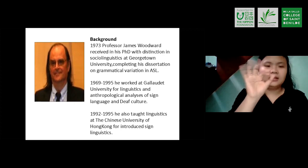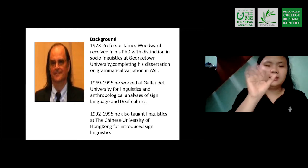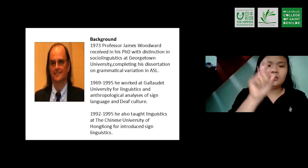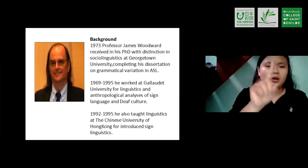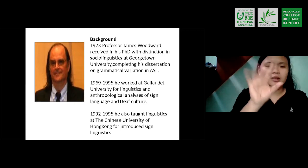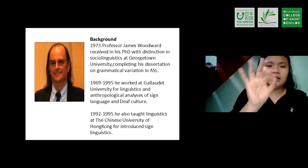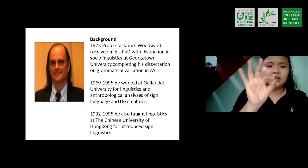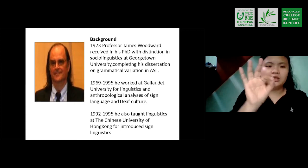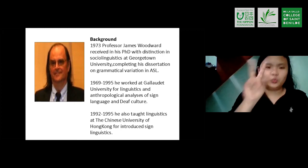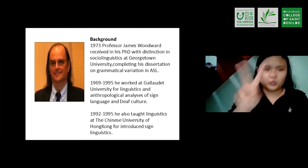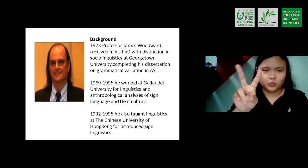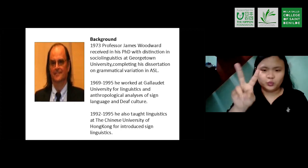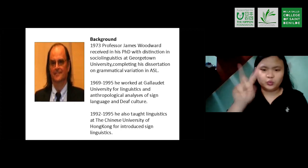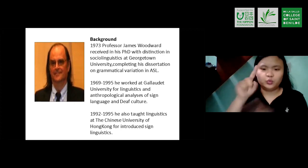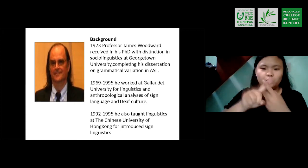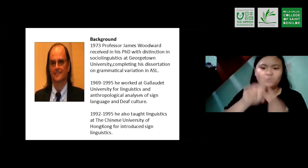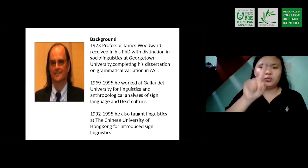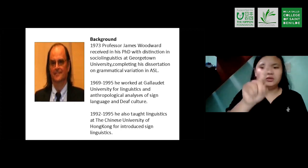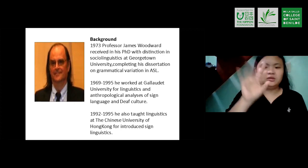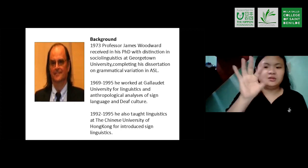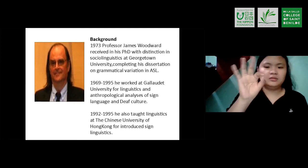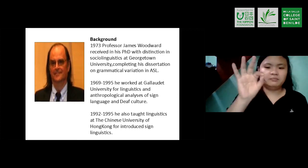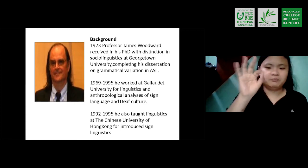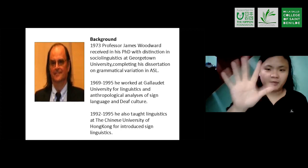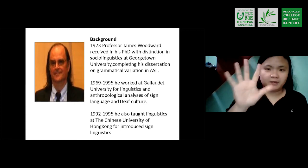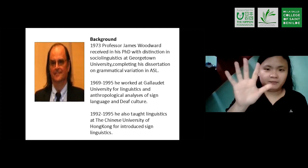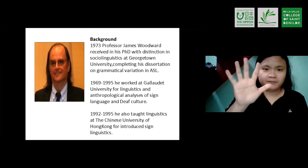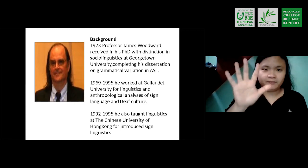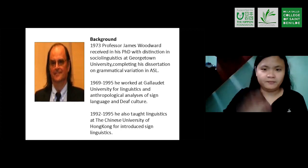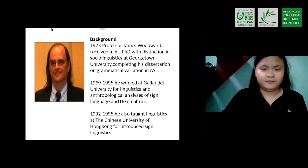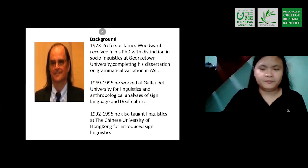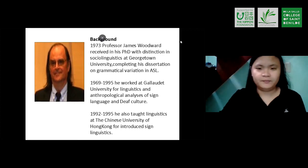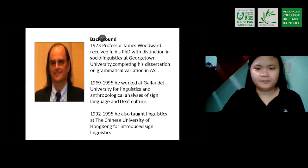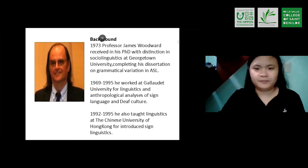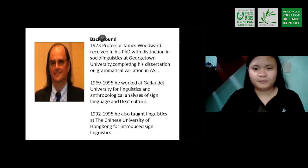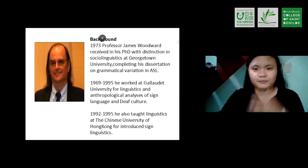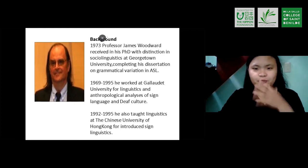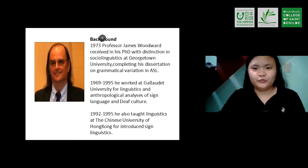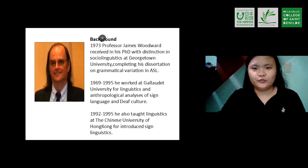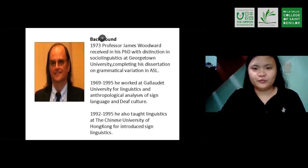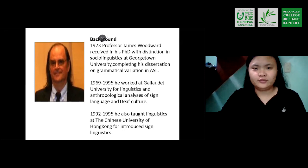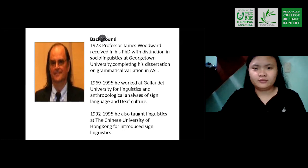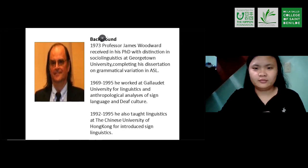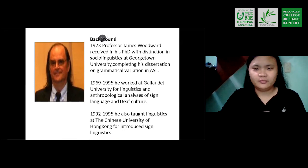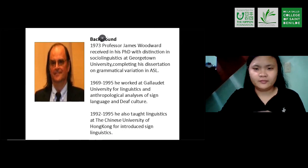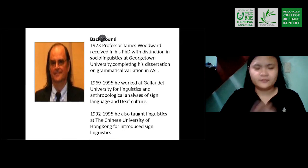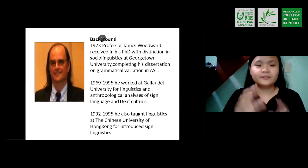to the Chinese University in 1992 to 1995.